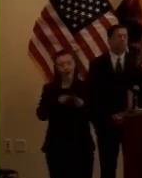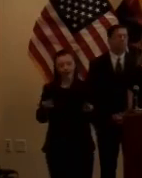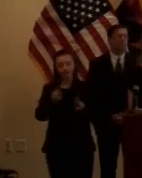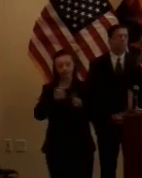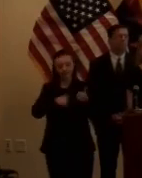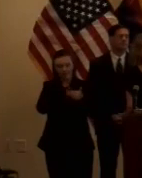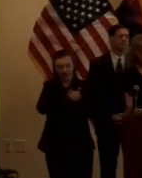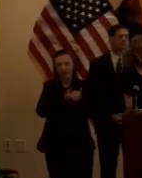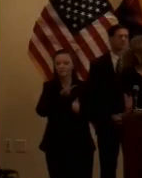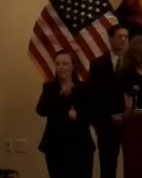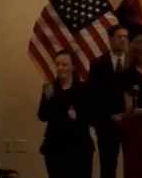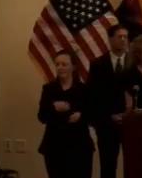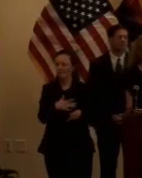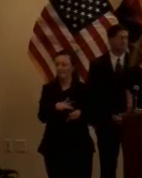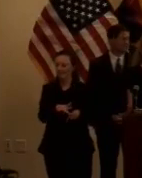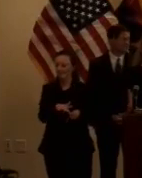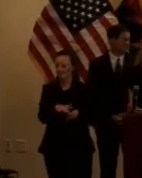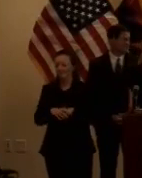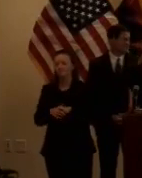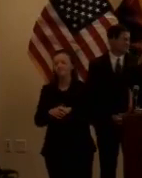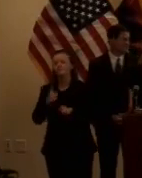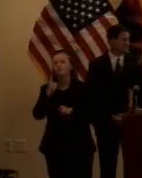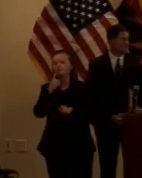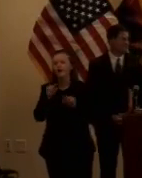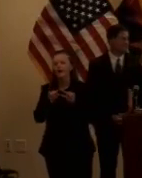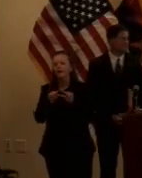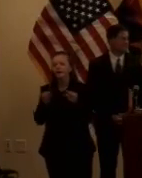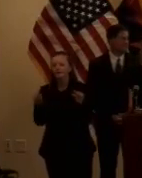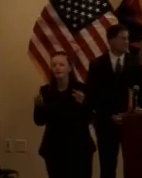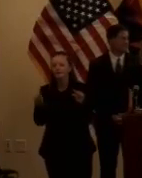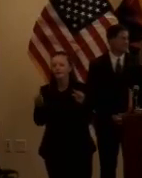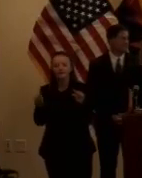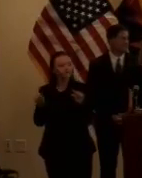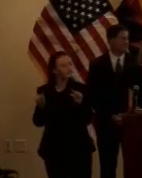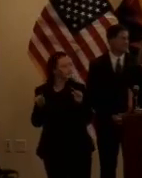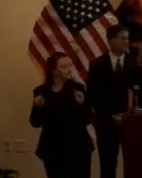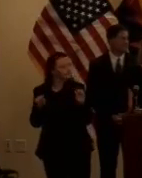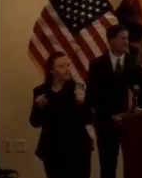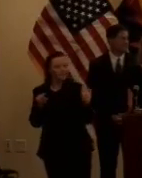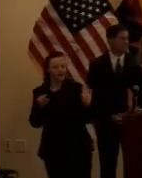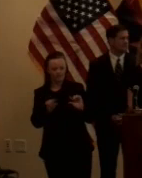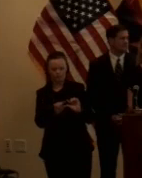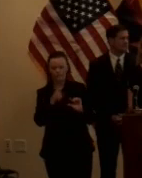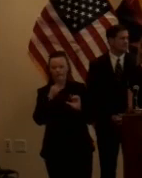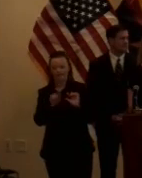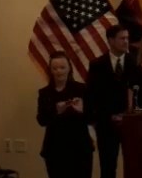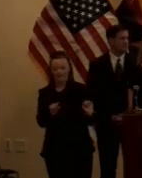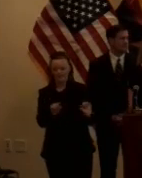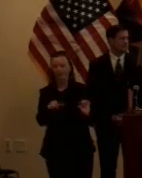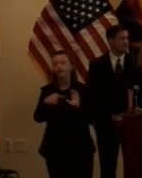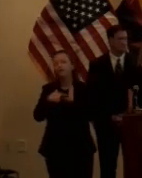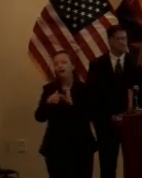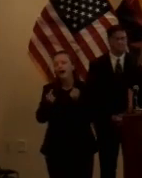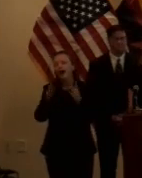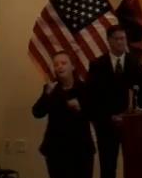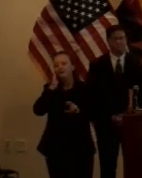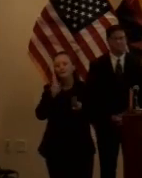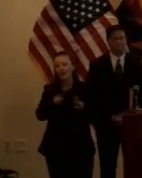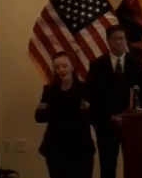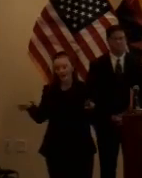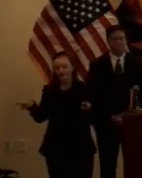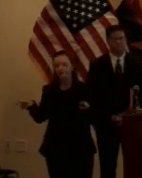hospitals. The bright red bars at the bottom on the far end, those indicate the number of beds used by